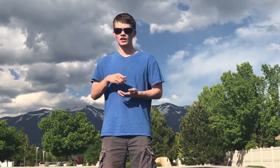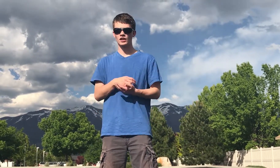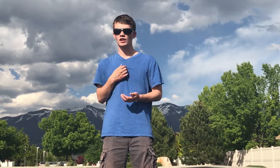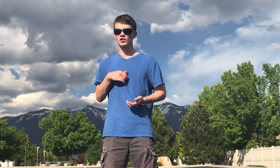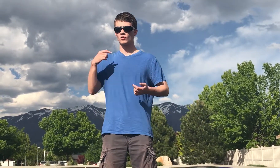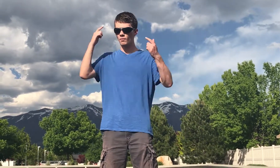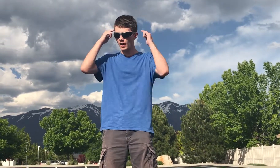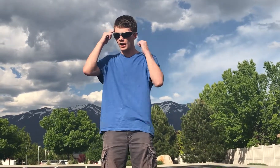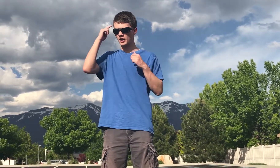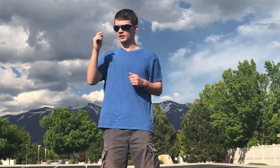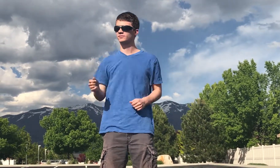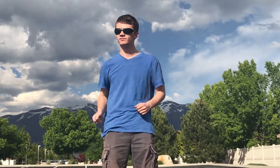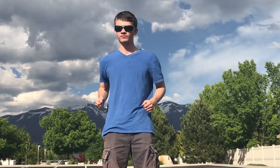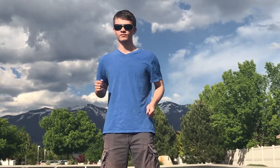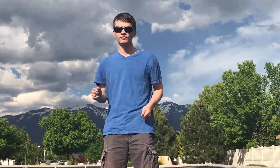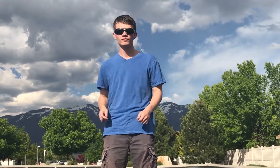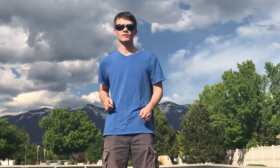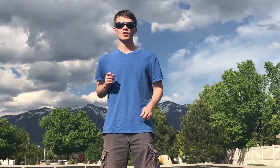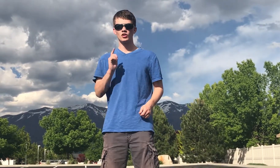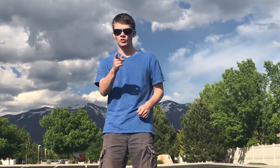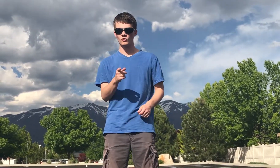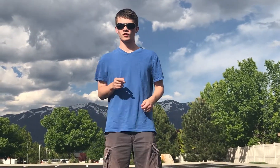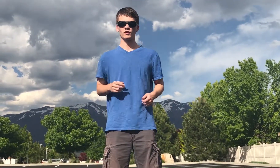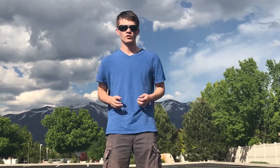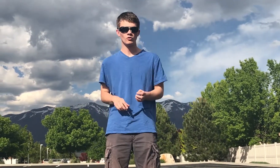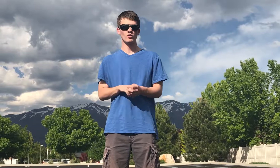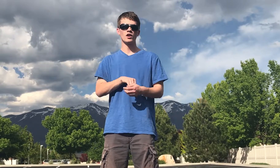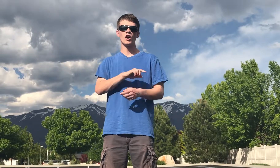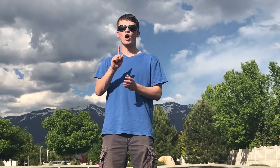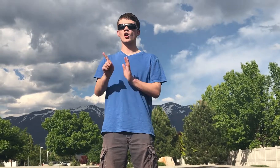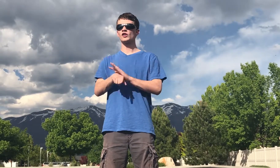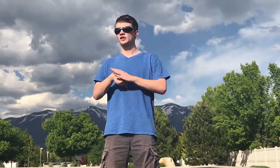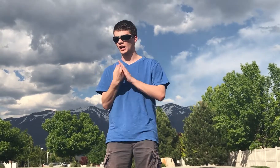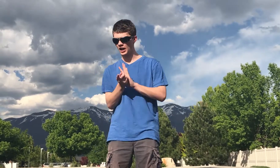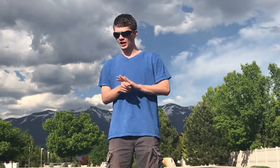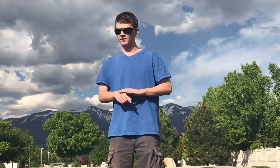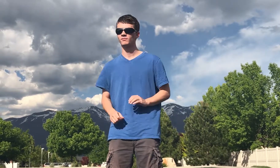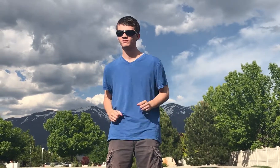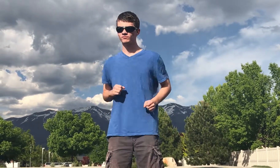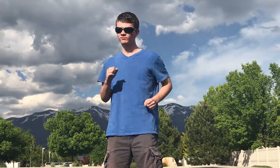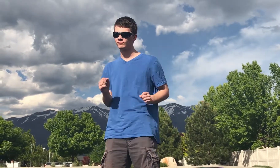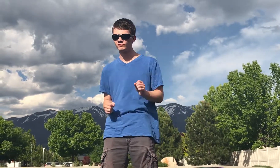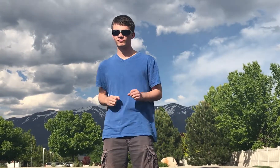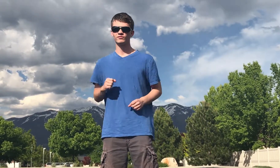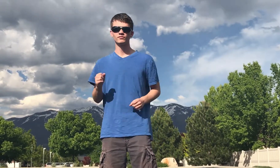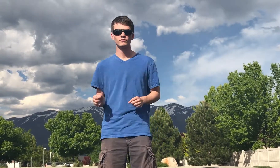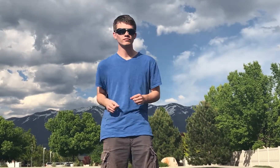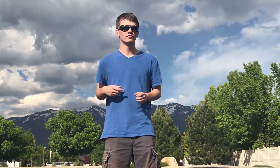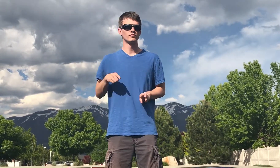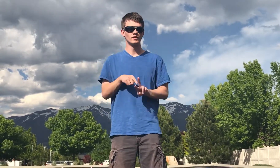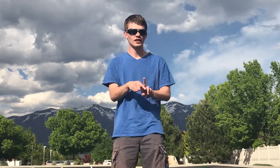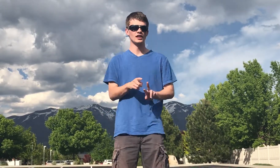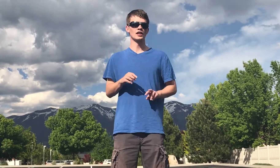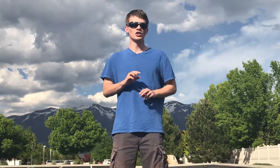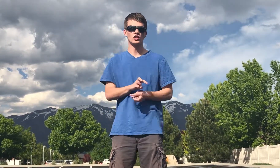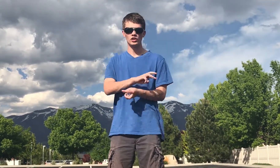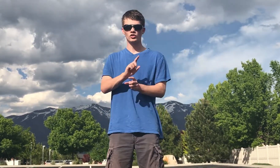in your mind Or you can do it all the time Plug it in and change the